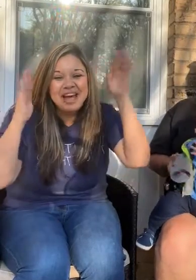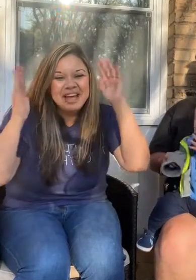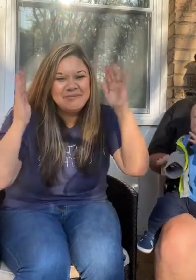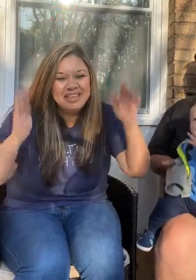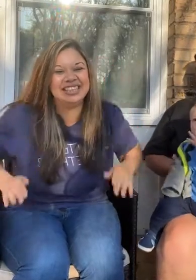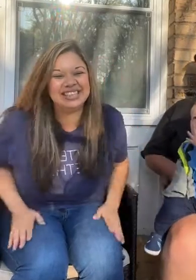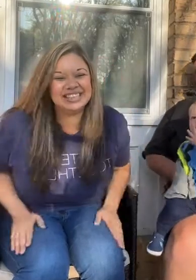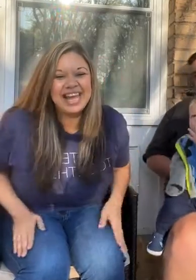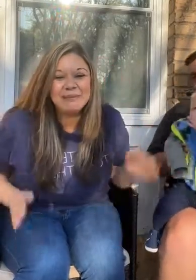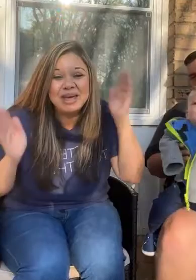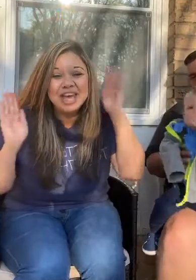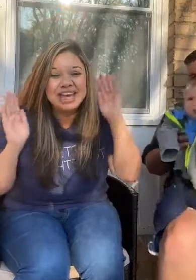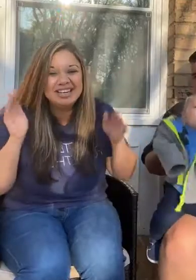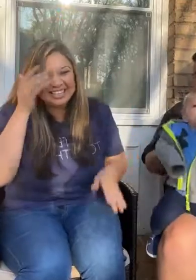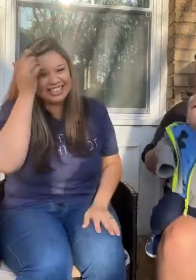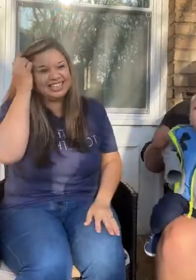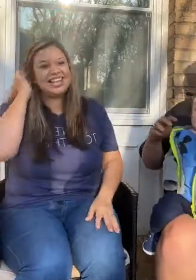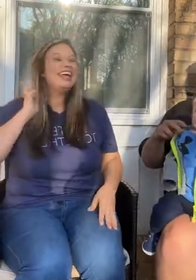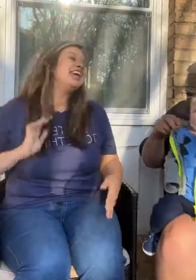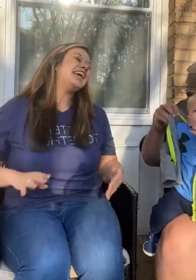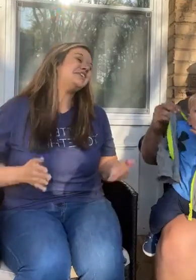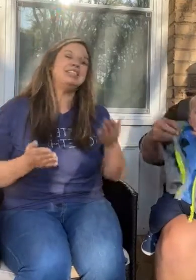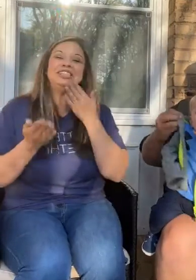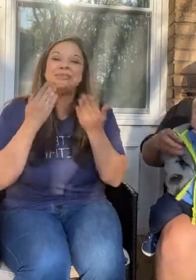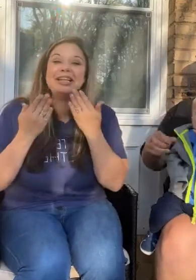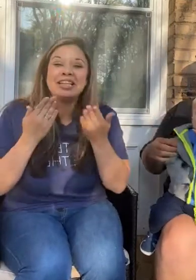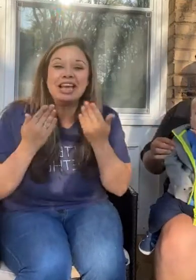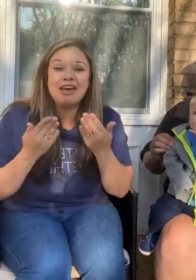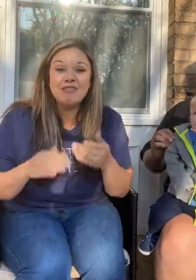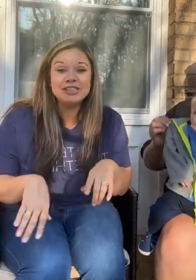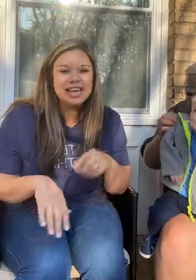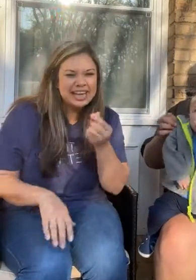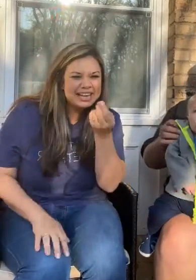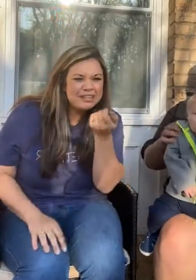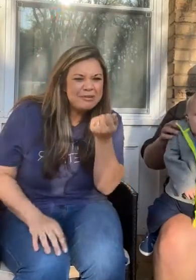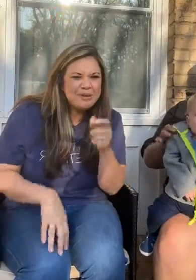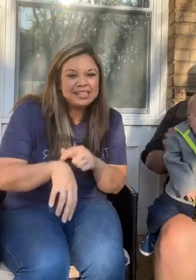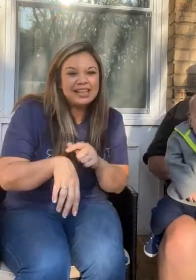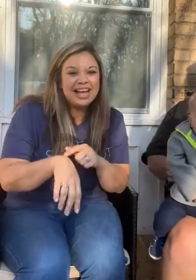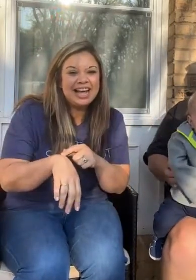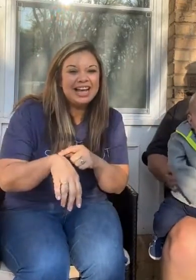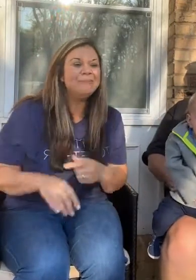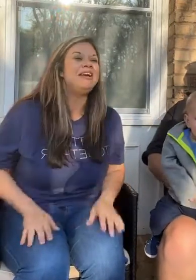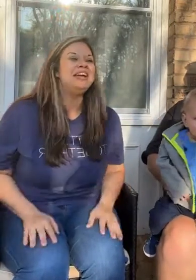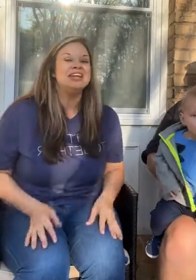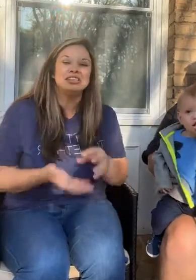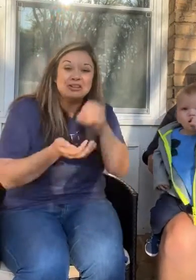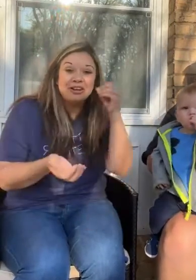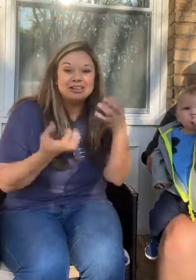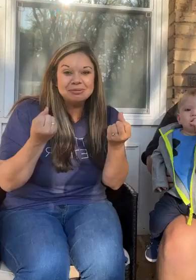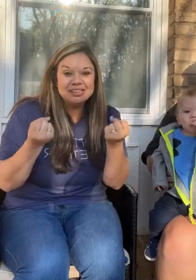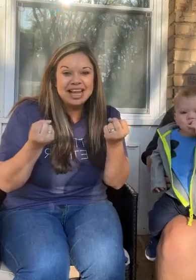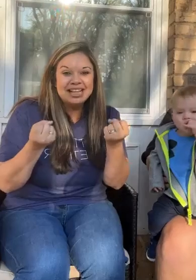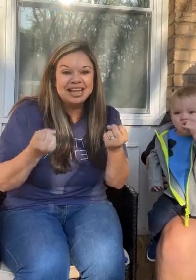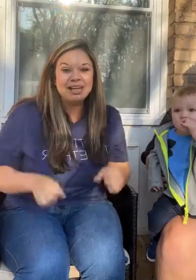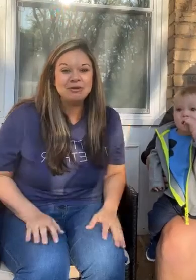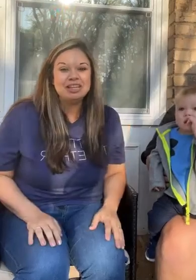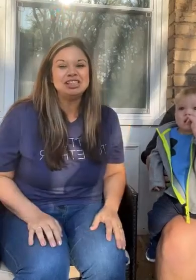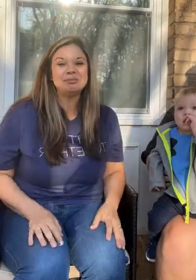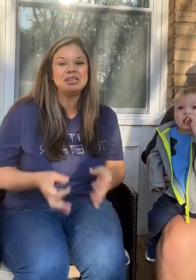Mom. Hey, Ben. Anyways, just want to thank y'all for taking a little bit of time to learn some sign language, especially